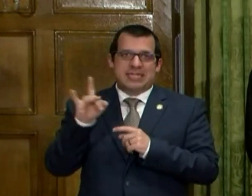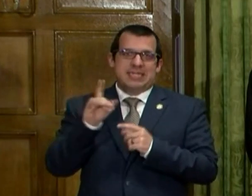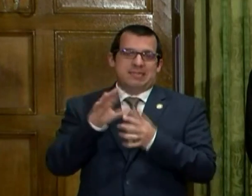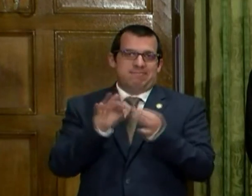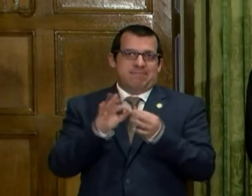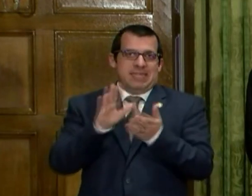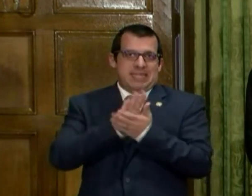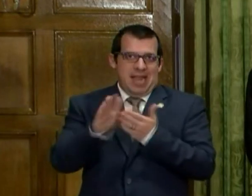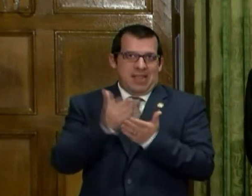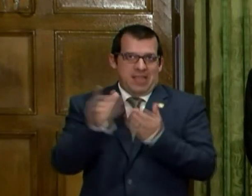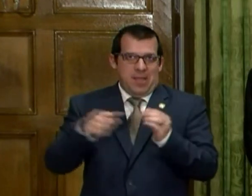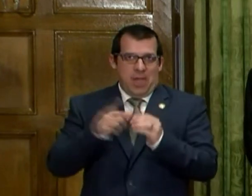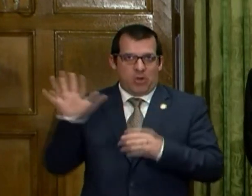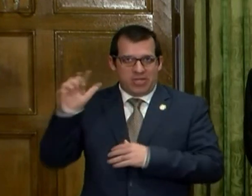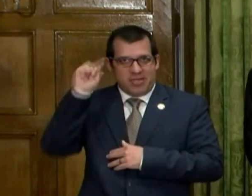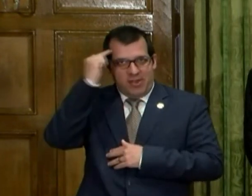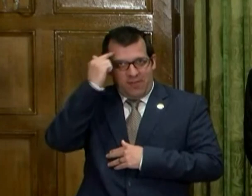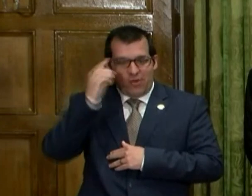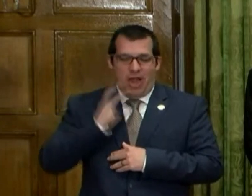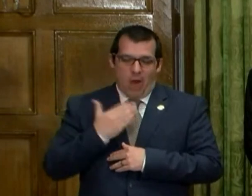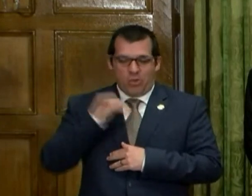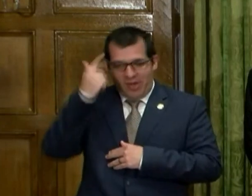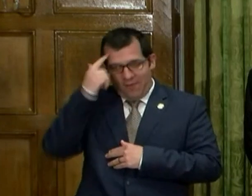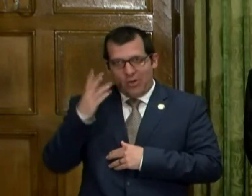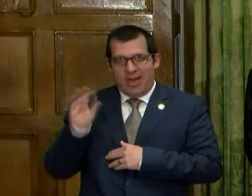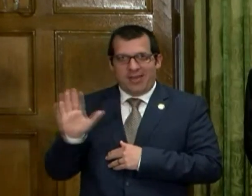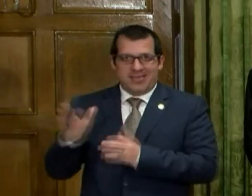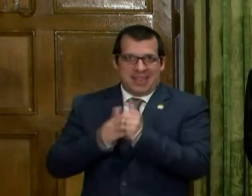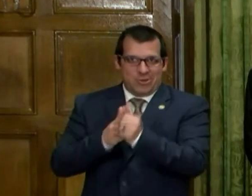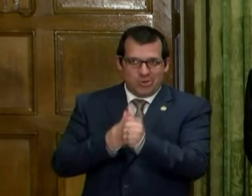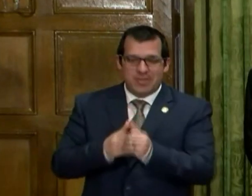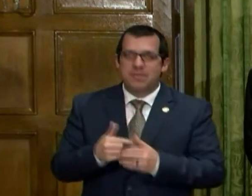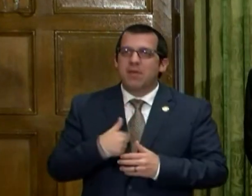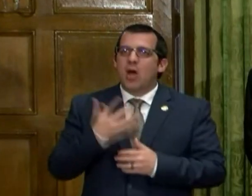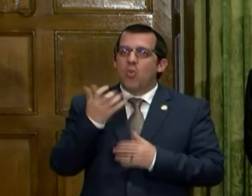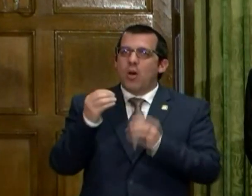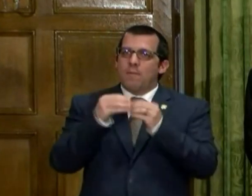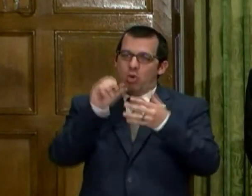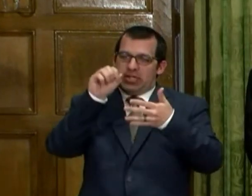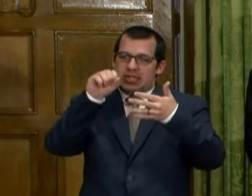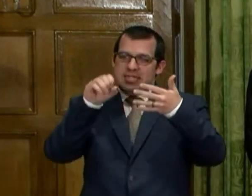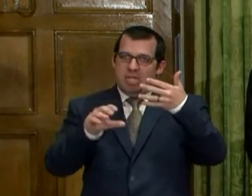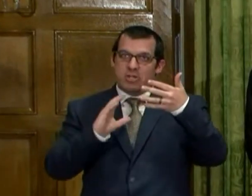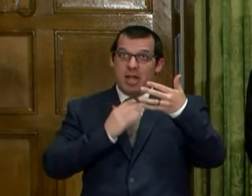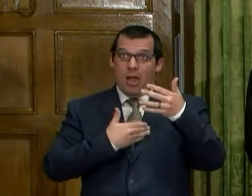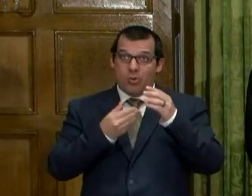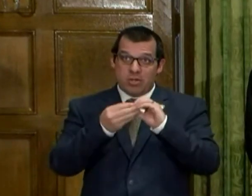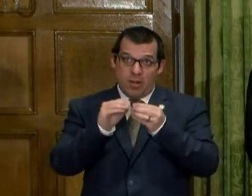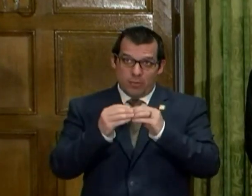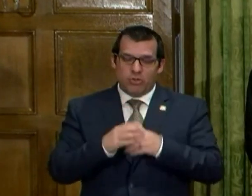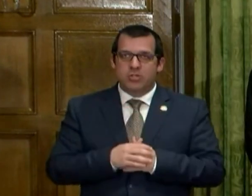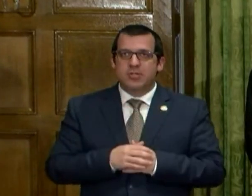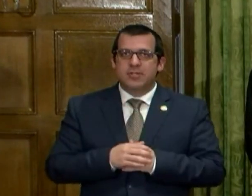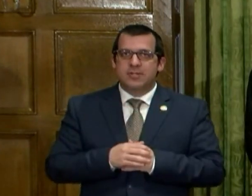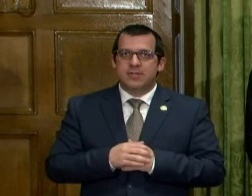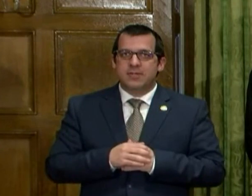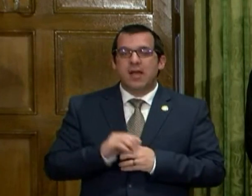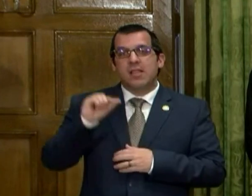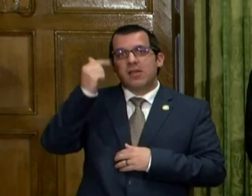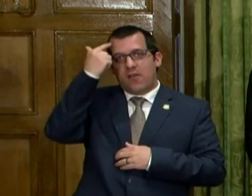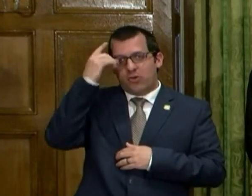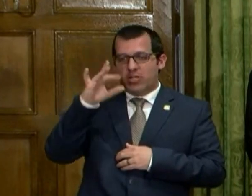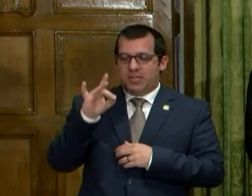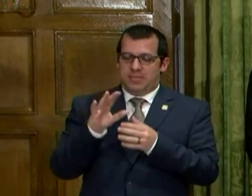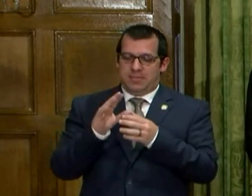to say about our Governor and his leadership. I want to give some more detail on our numbers. As the Governor's mentioned, we have a